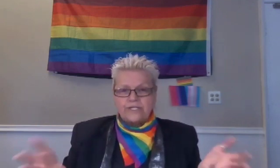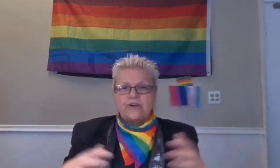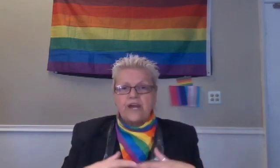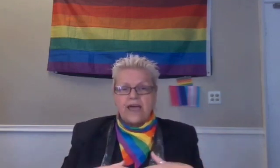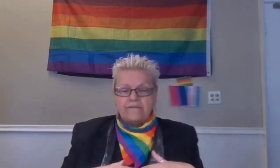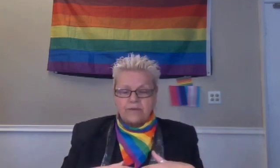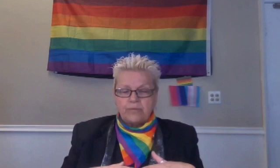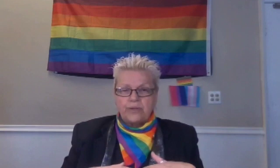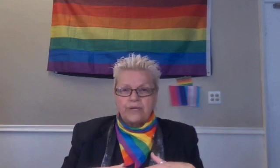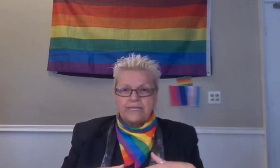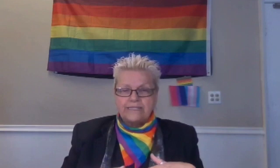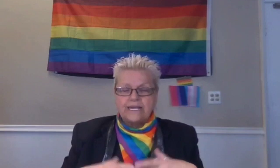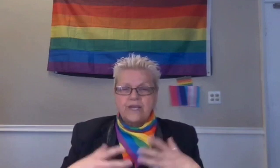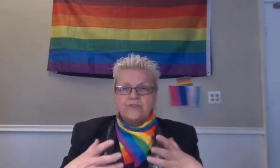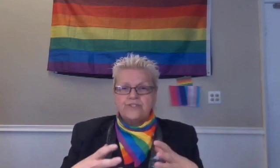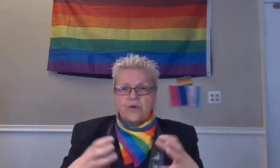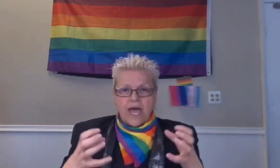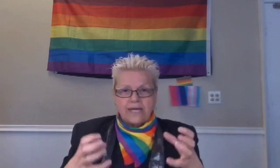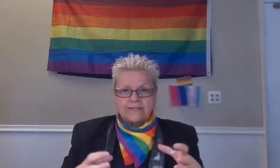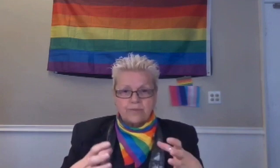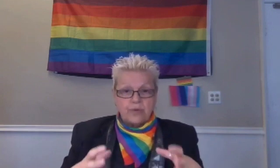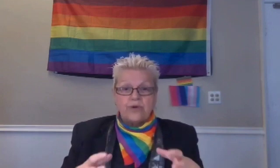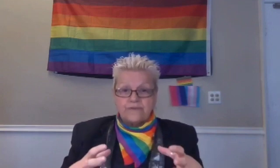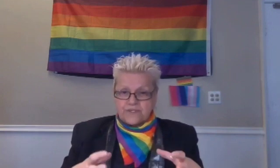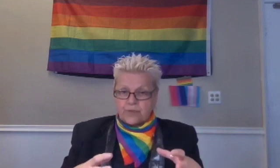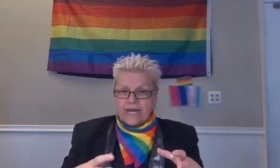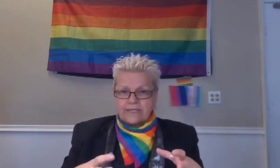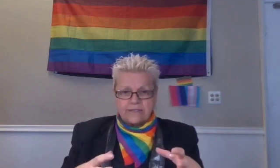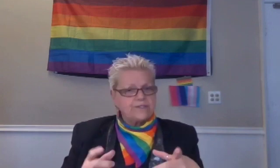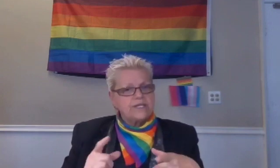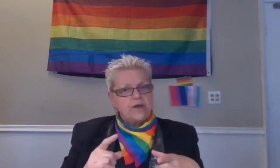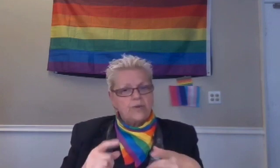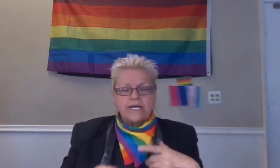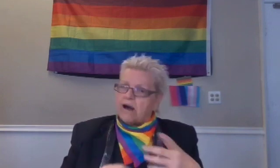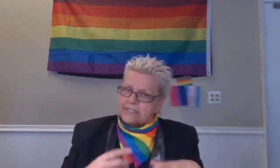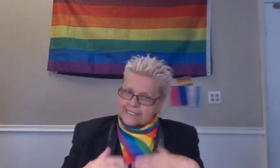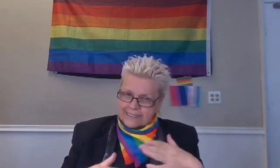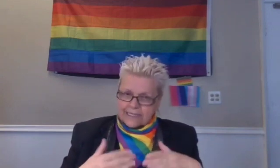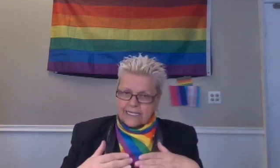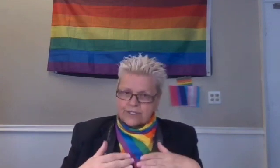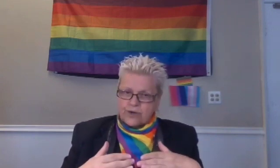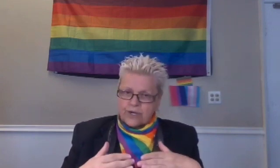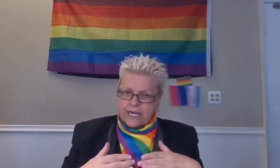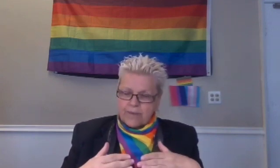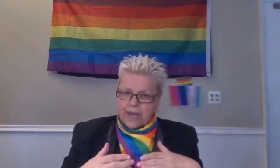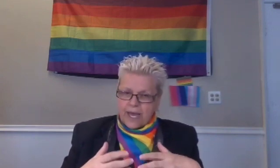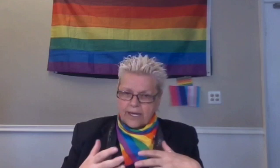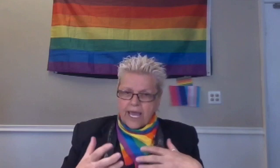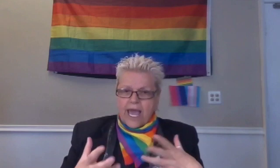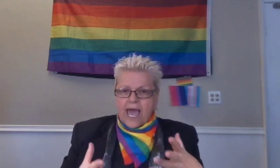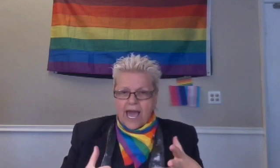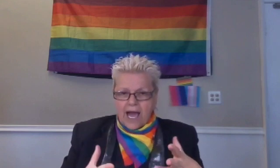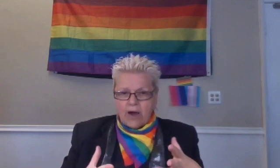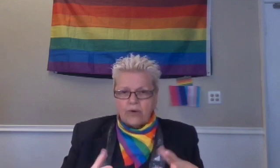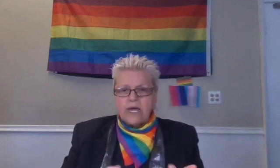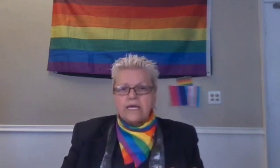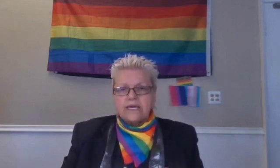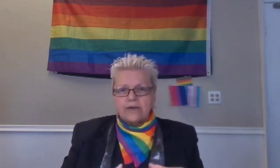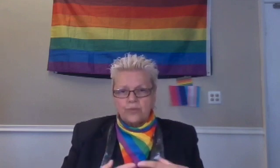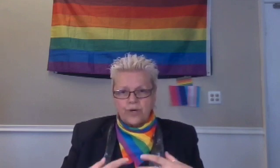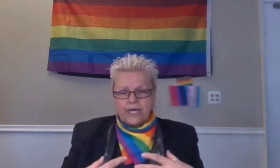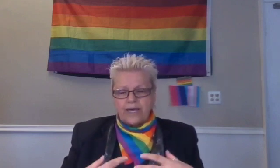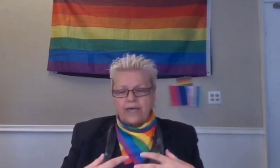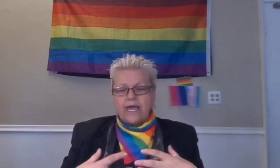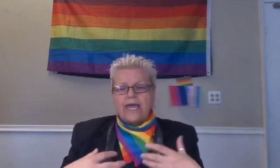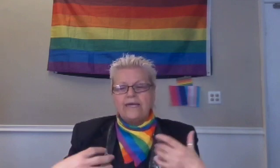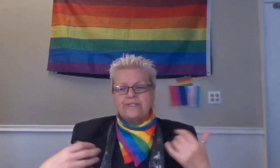run. We don't have employees. So as a board of directors, we're constantly talking about how